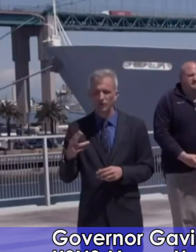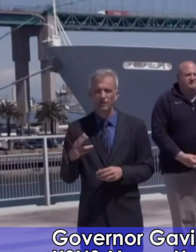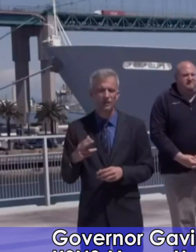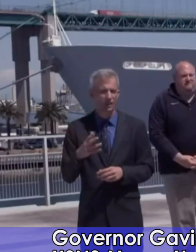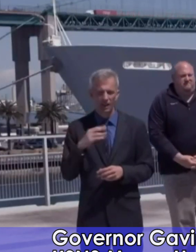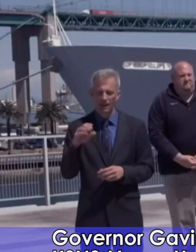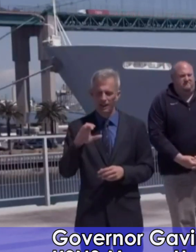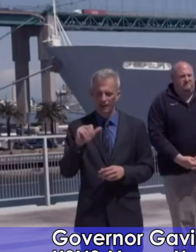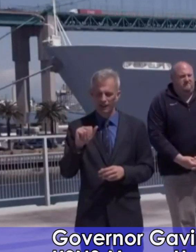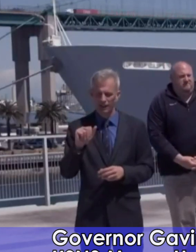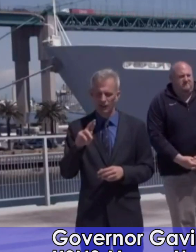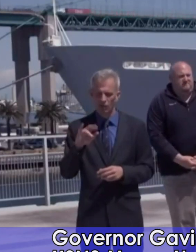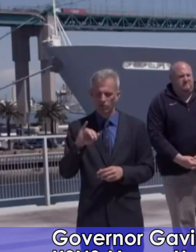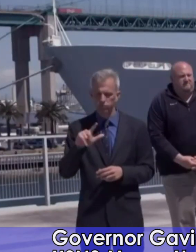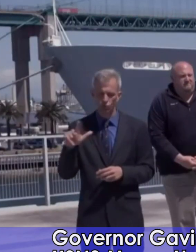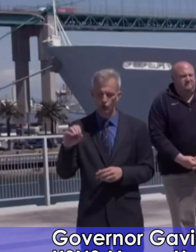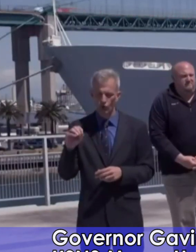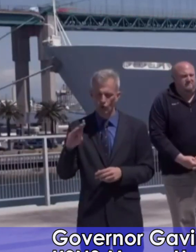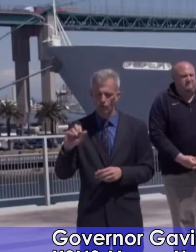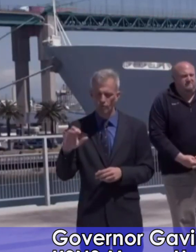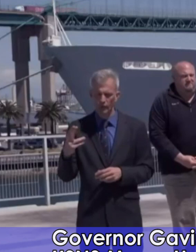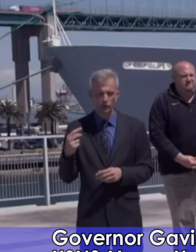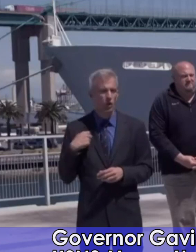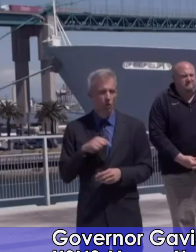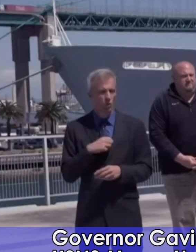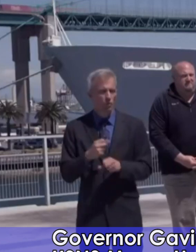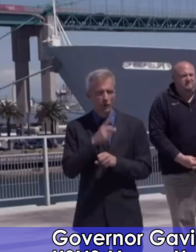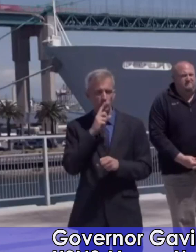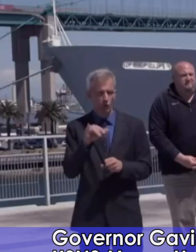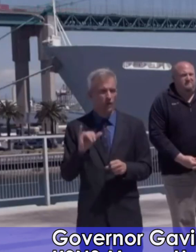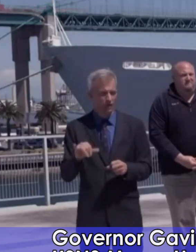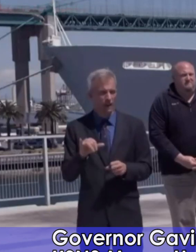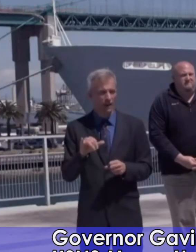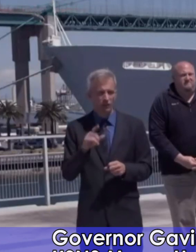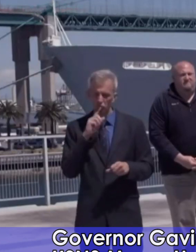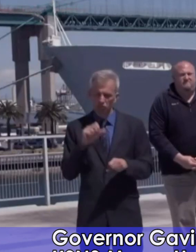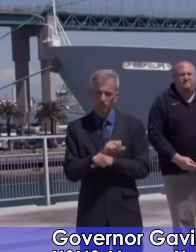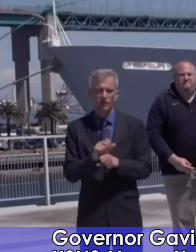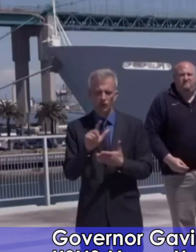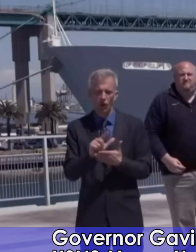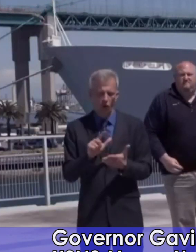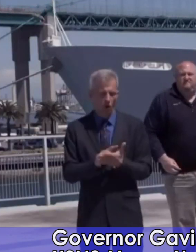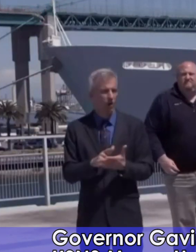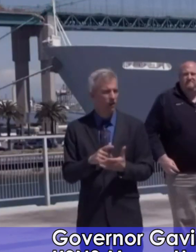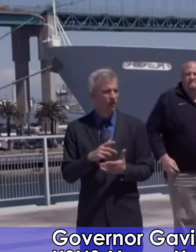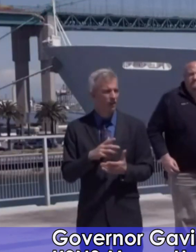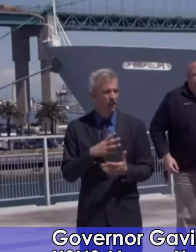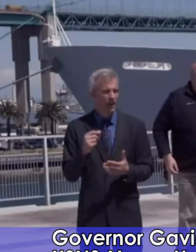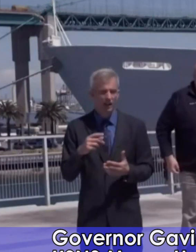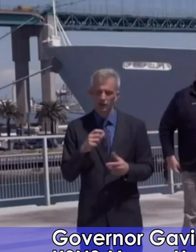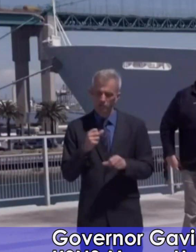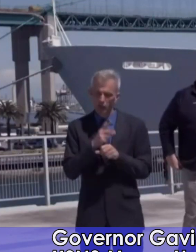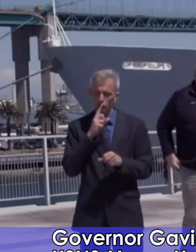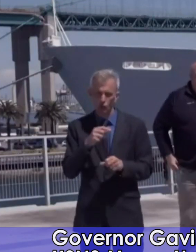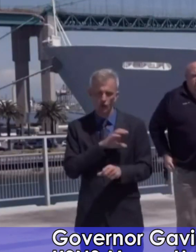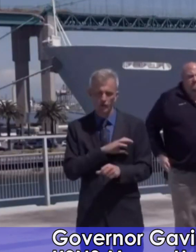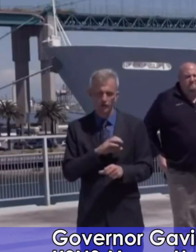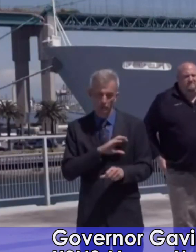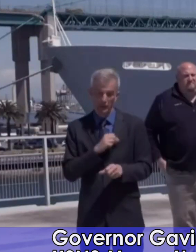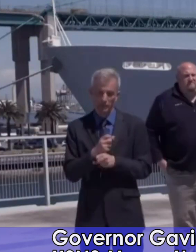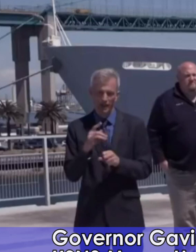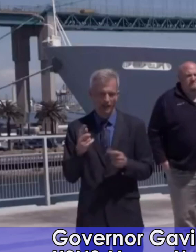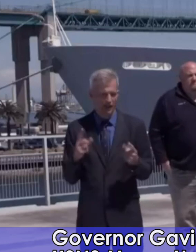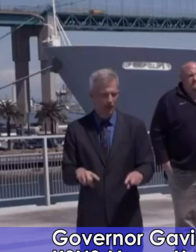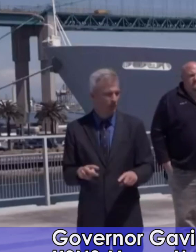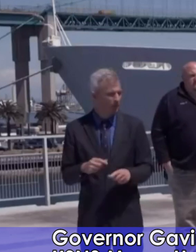Beach. We will make sure that that is the law and that is enforced. When I'm asked this a lot, I say, look, we've got